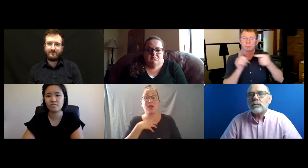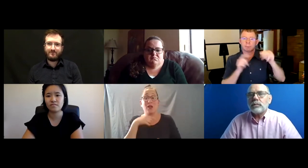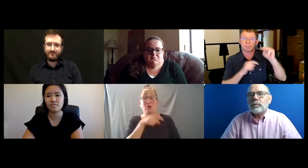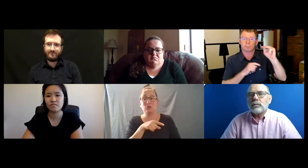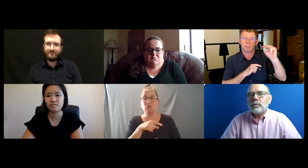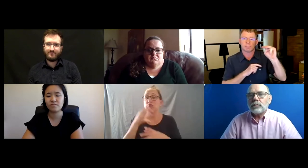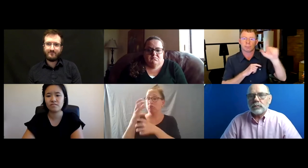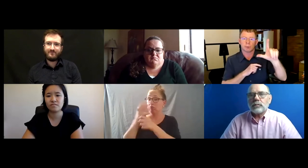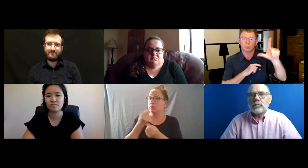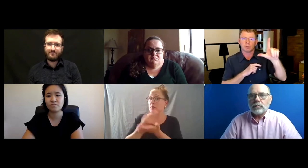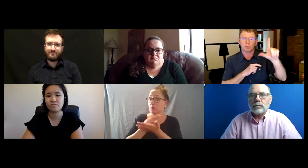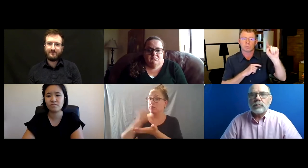specific age.